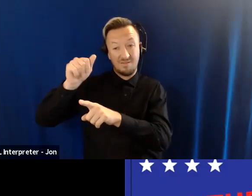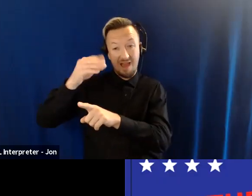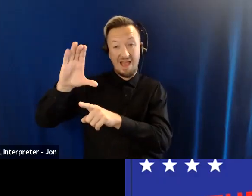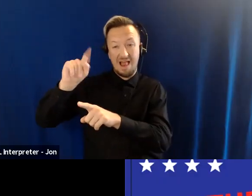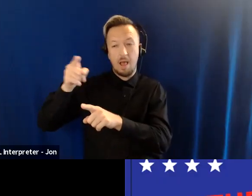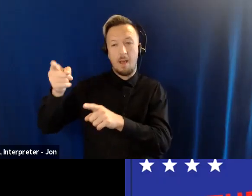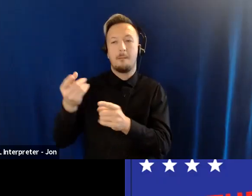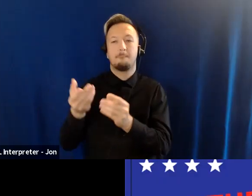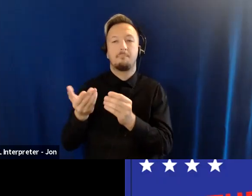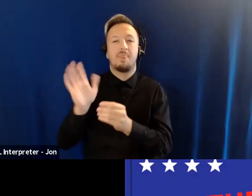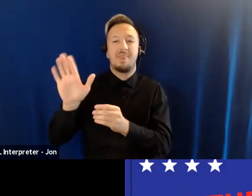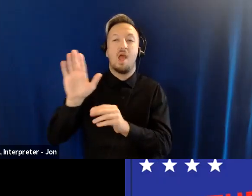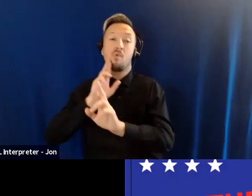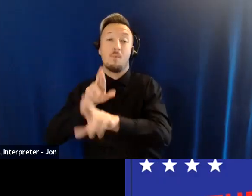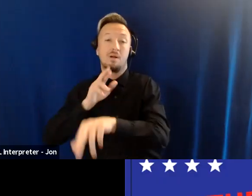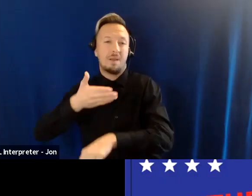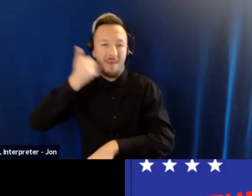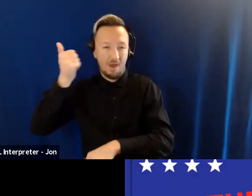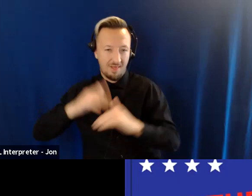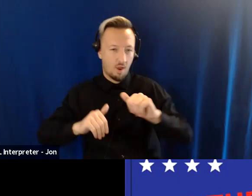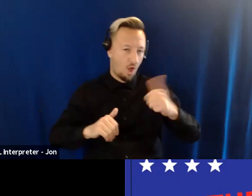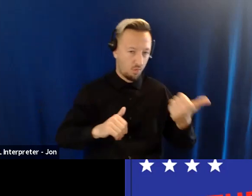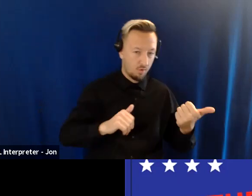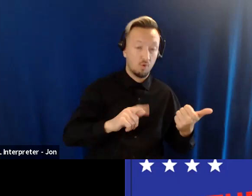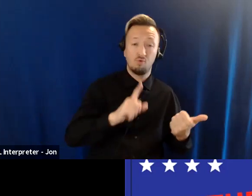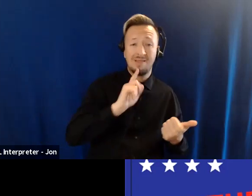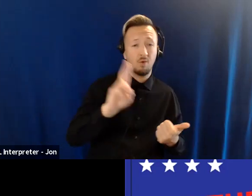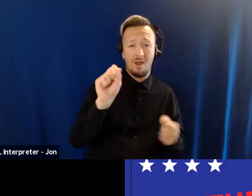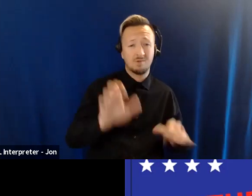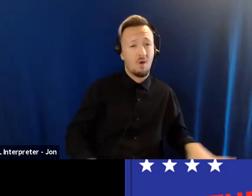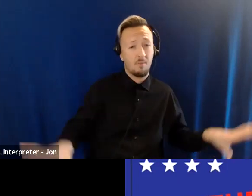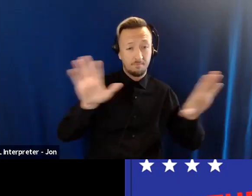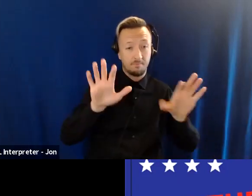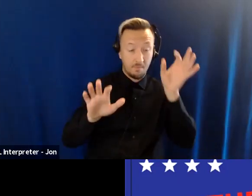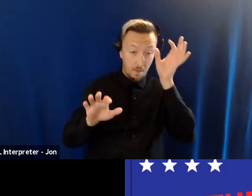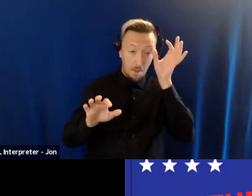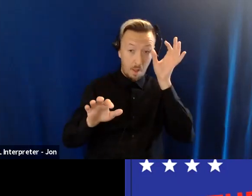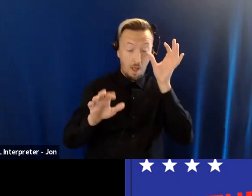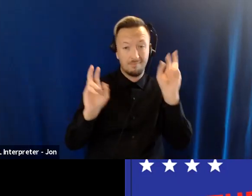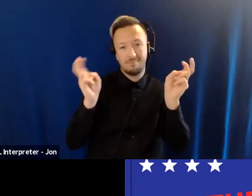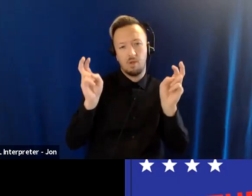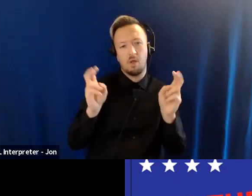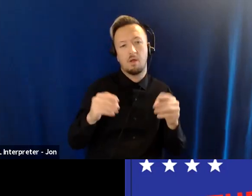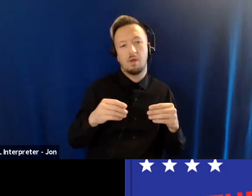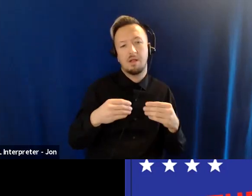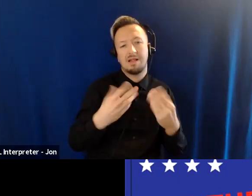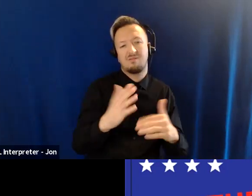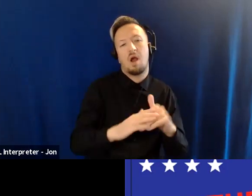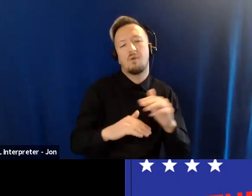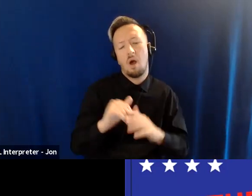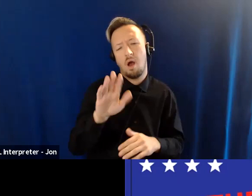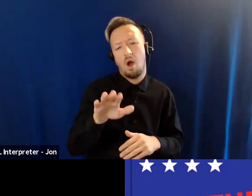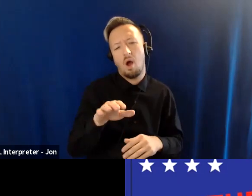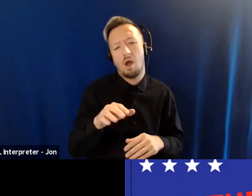So it's something that's national, and it's something, it's almost used to comfort people. Well, most of those people that die